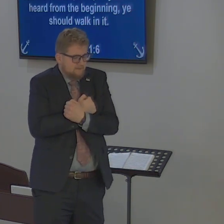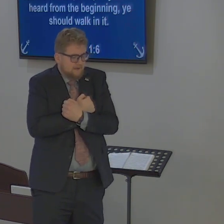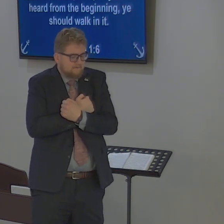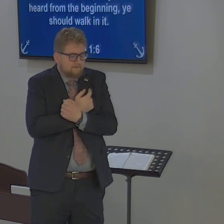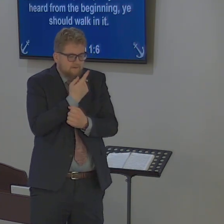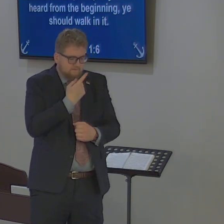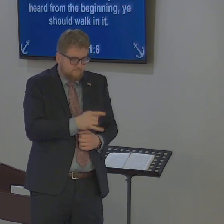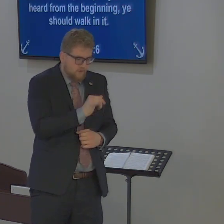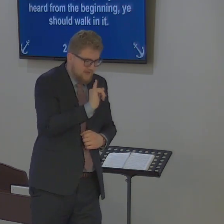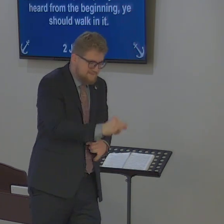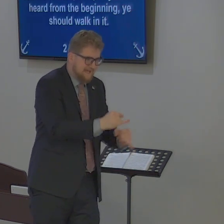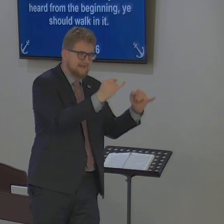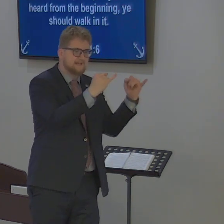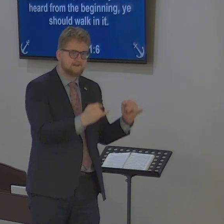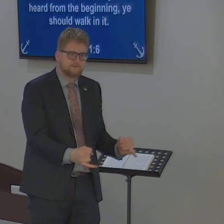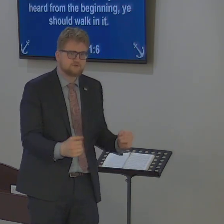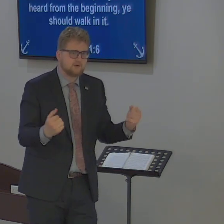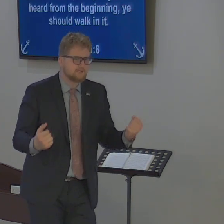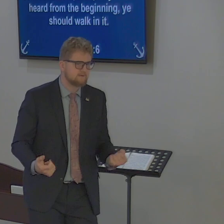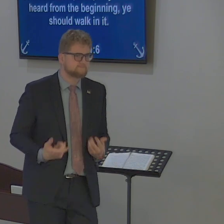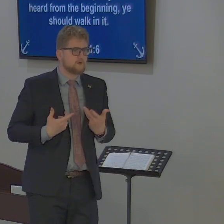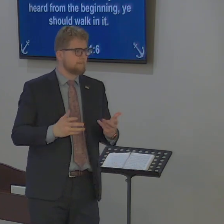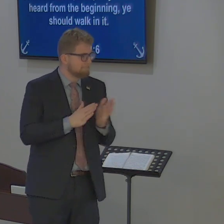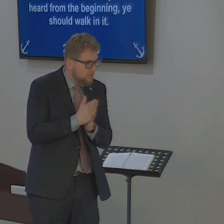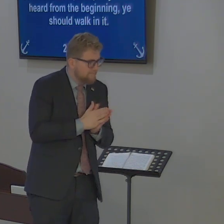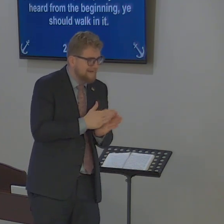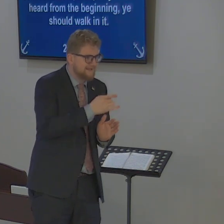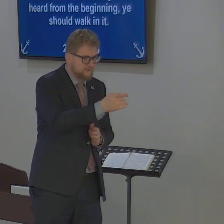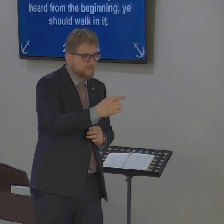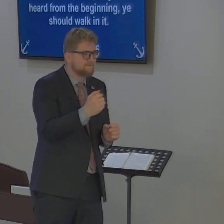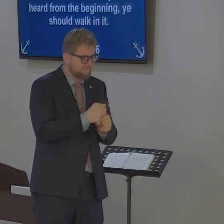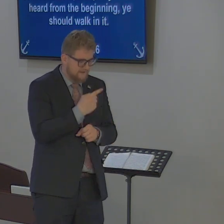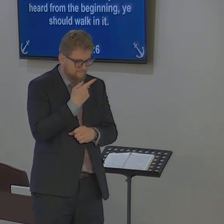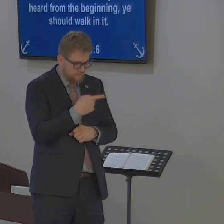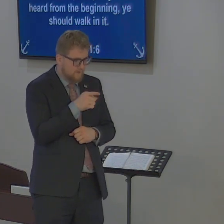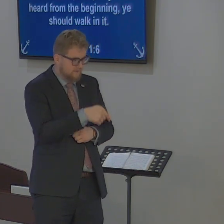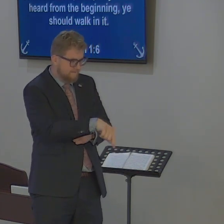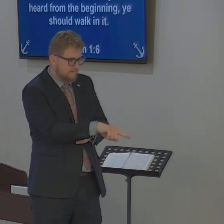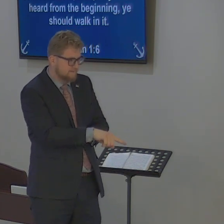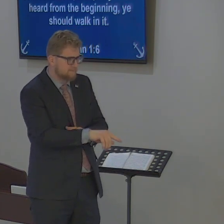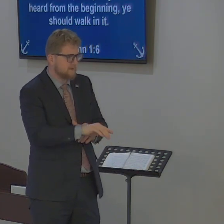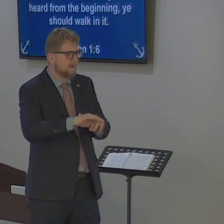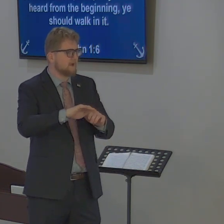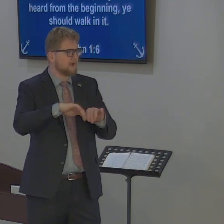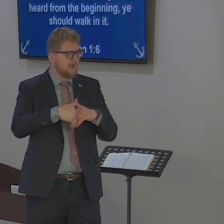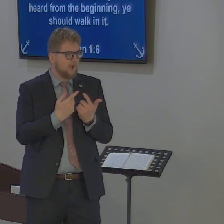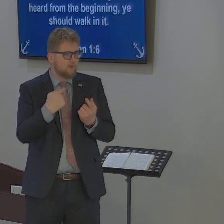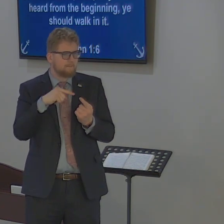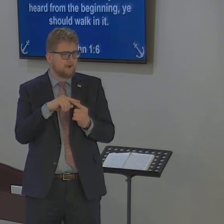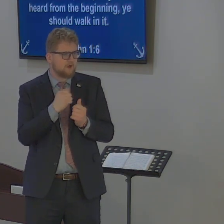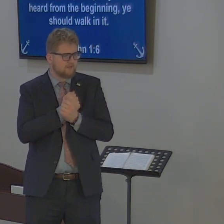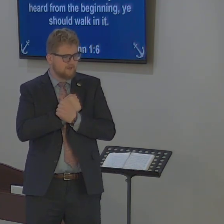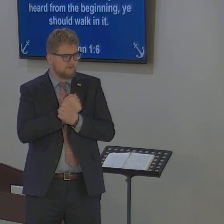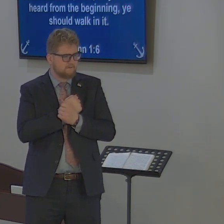because the love for that individual that's fueling you to fight for them, right? How about our love for God and truth?